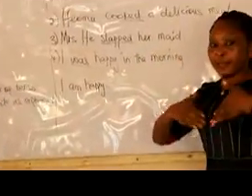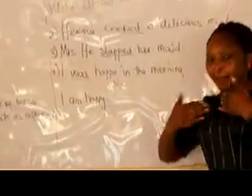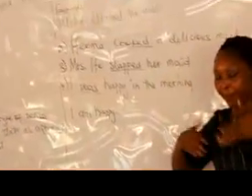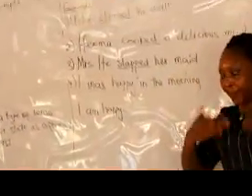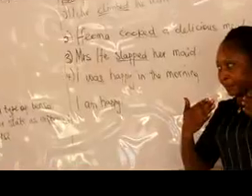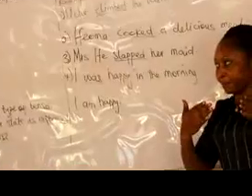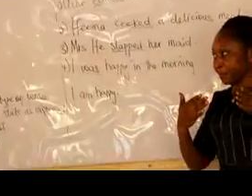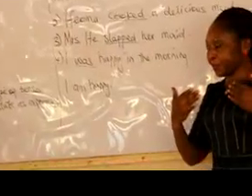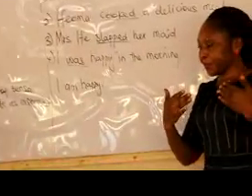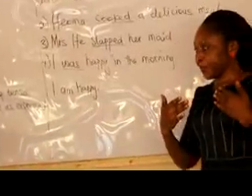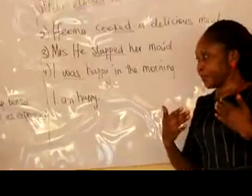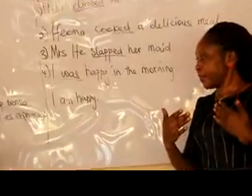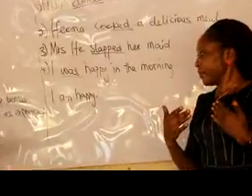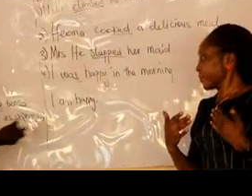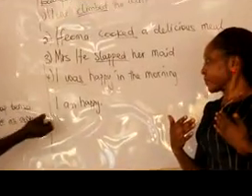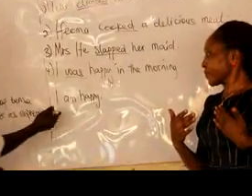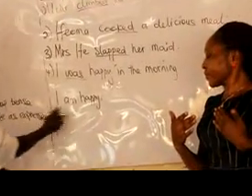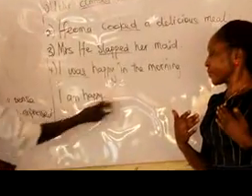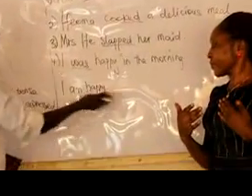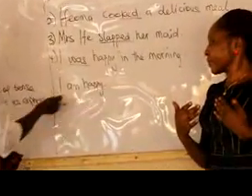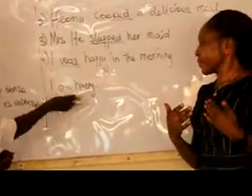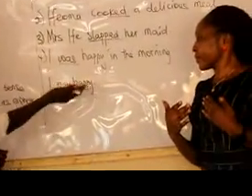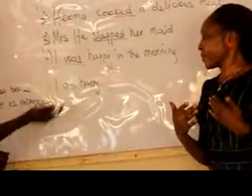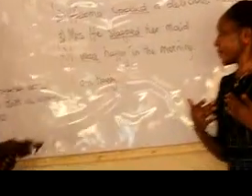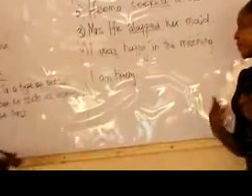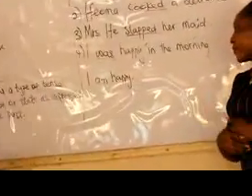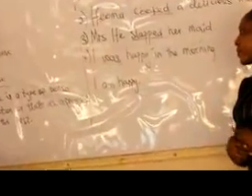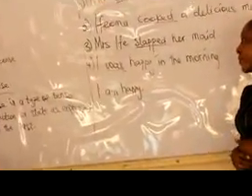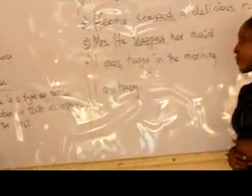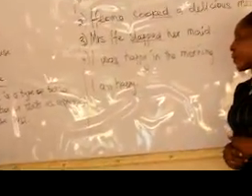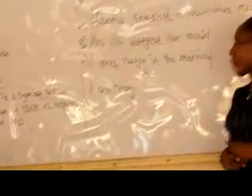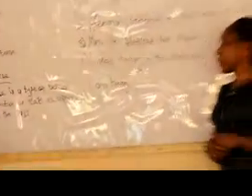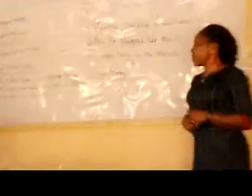and if I ask you what kind of tense is